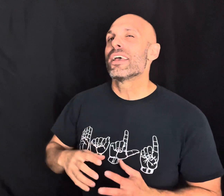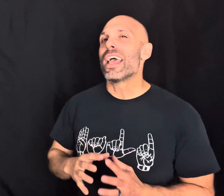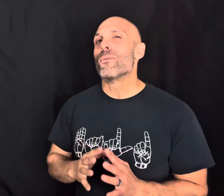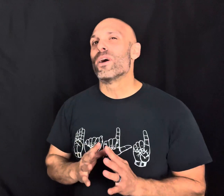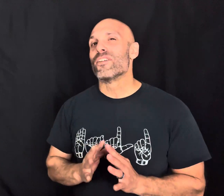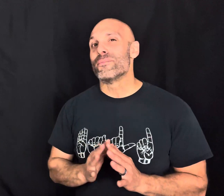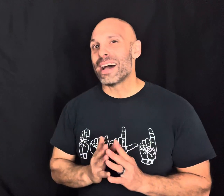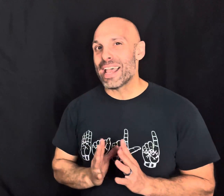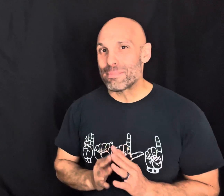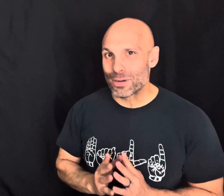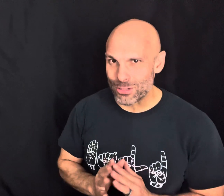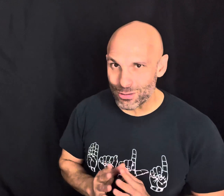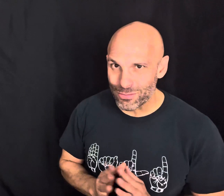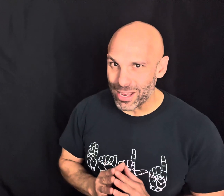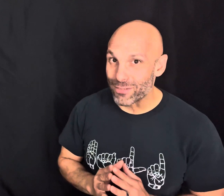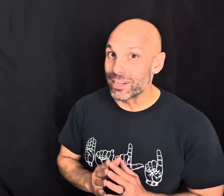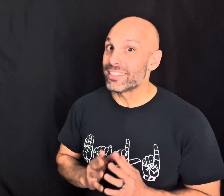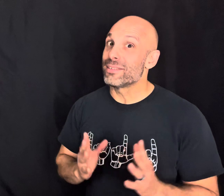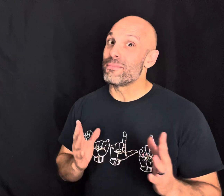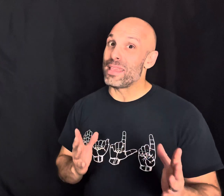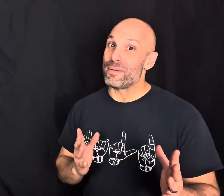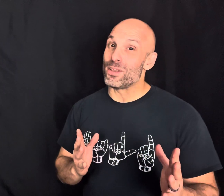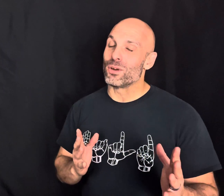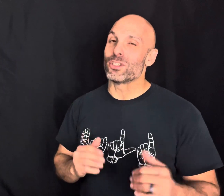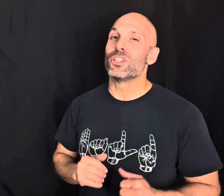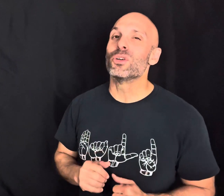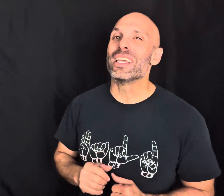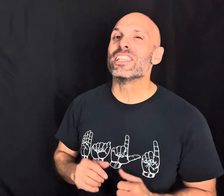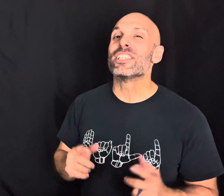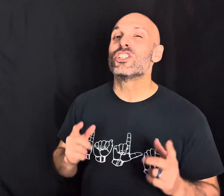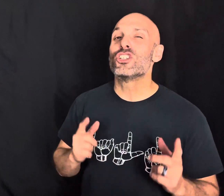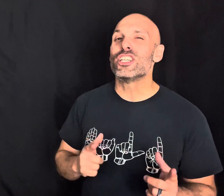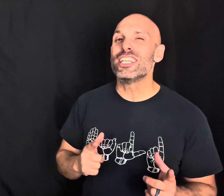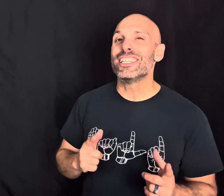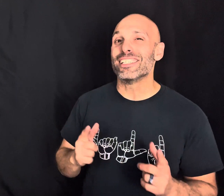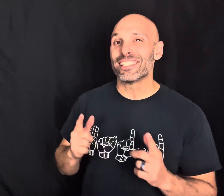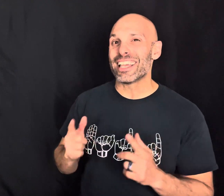And one of my personal favorites, maybe yours too, is cheesecake.